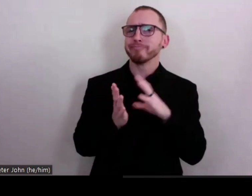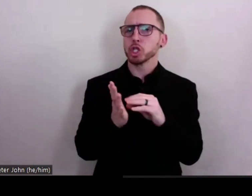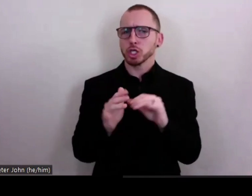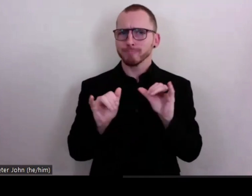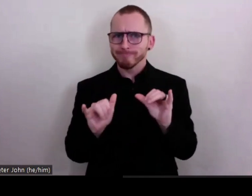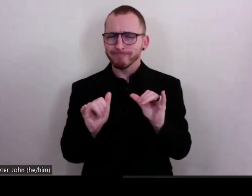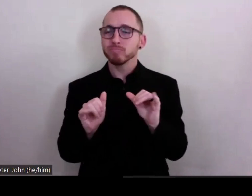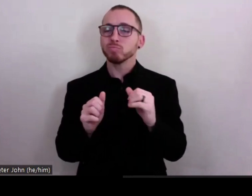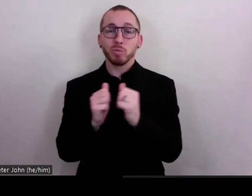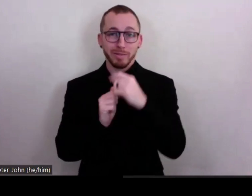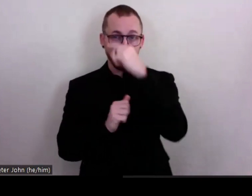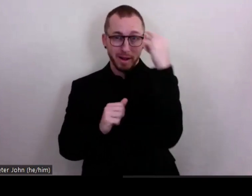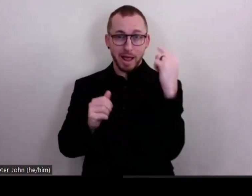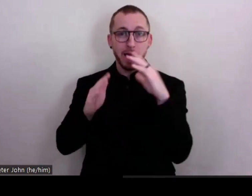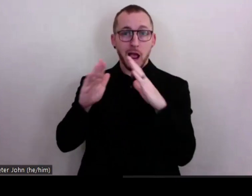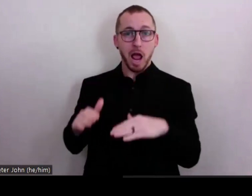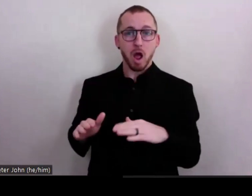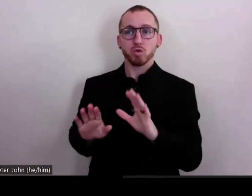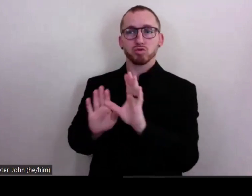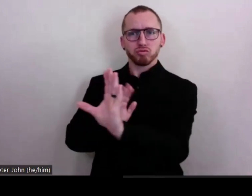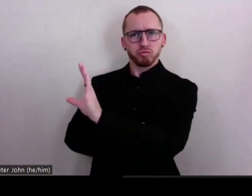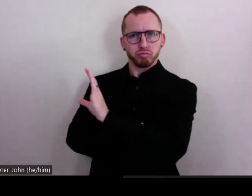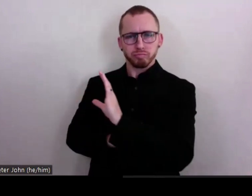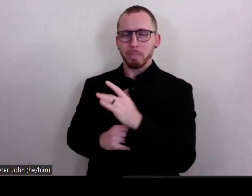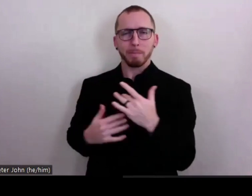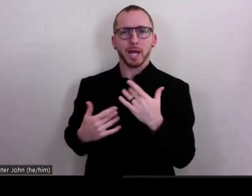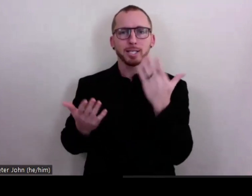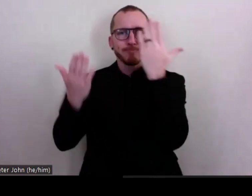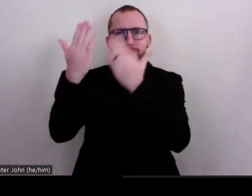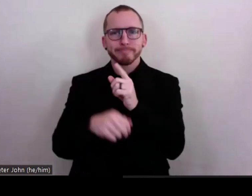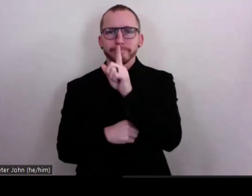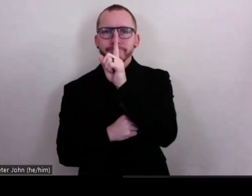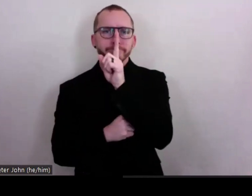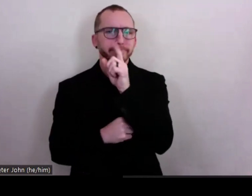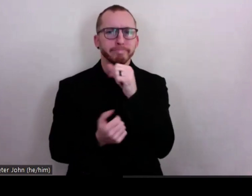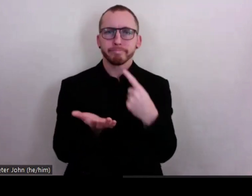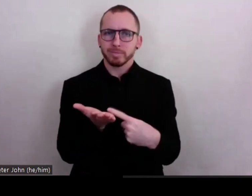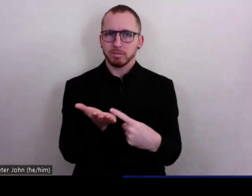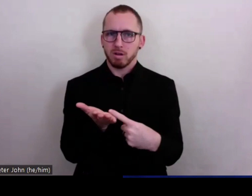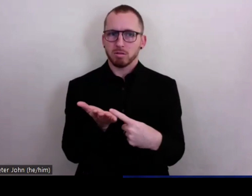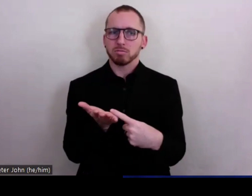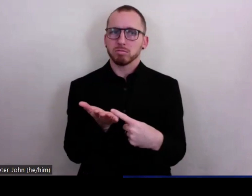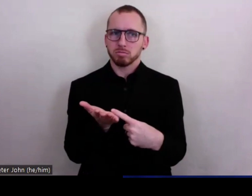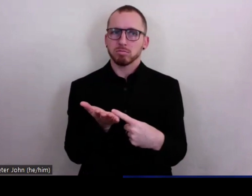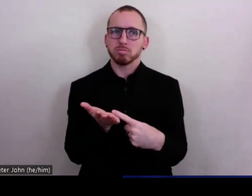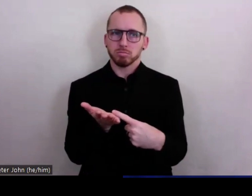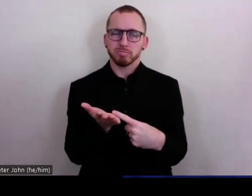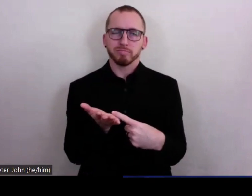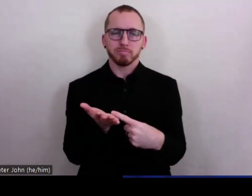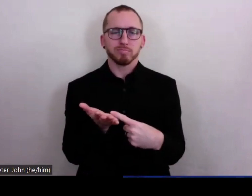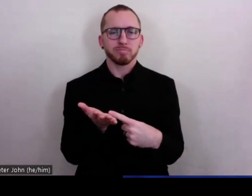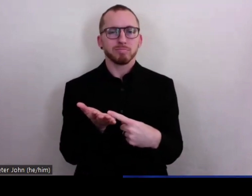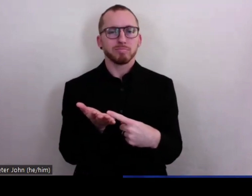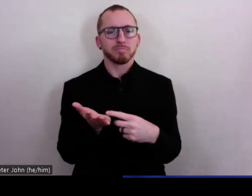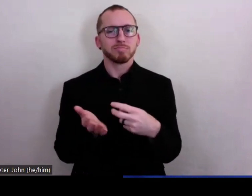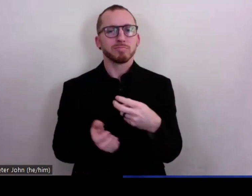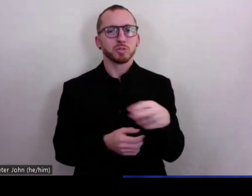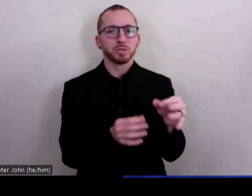of Black households, that things are just not discussed. A lot of times they are intentionally